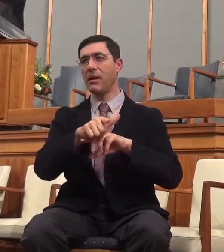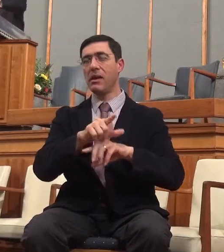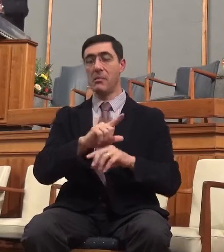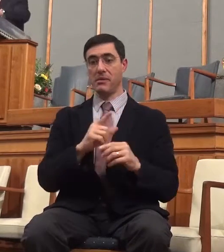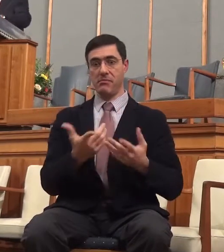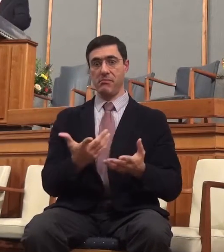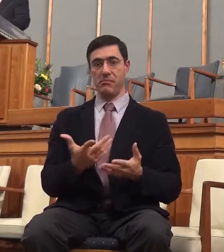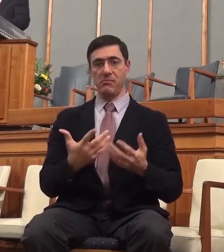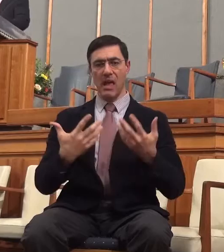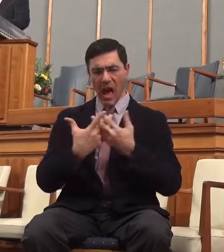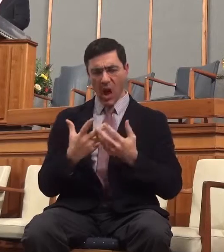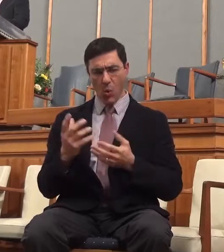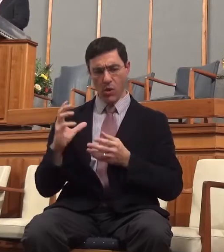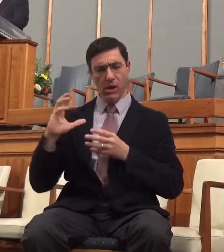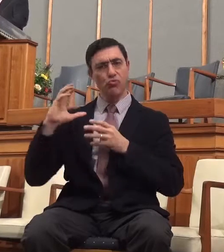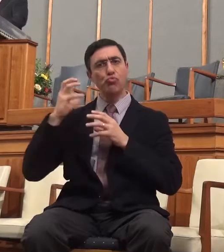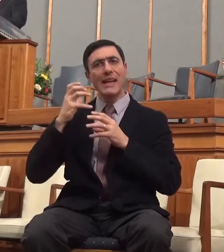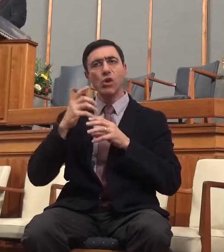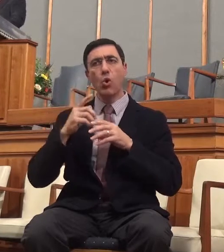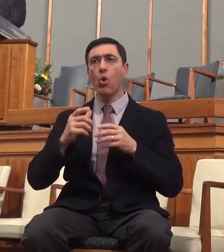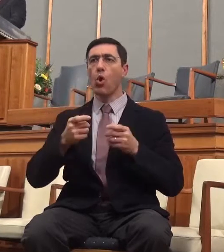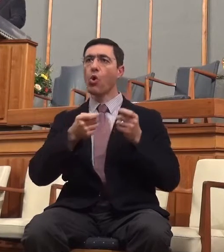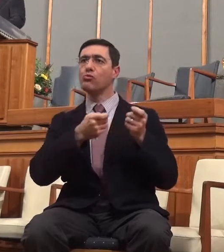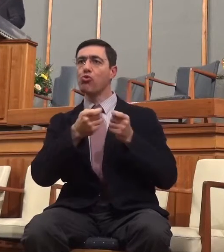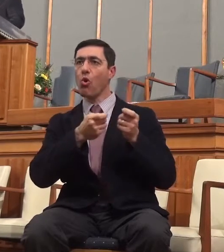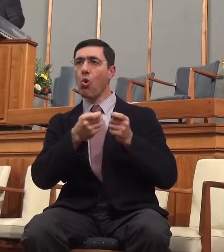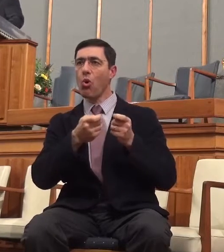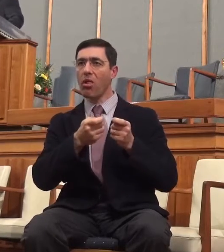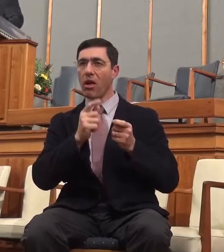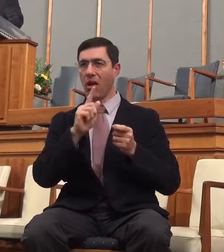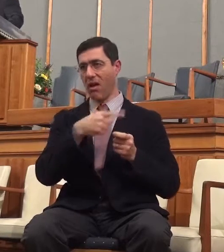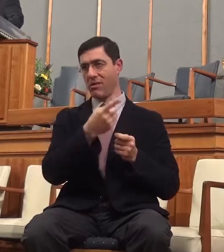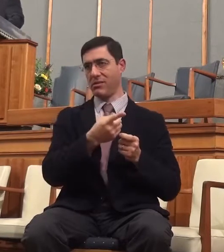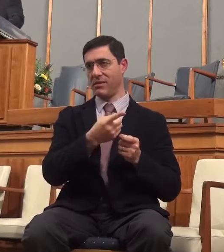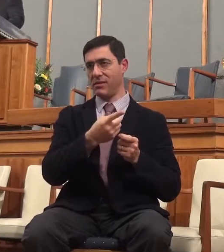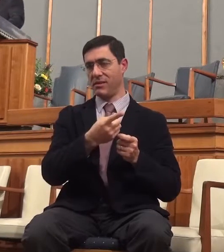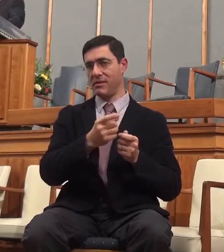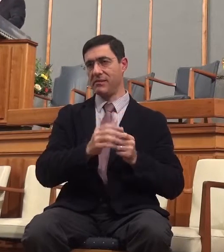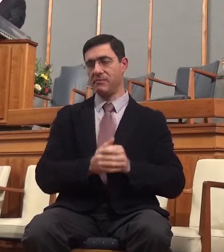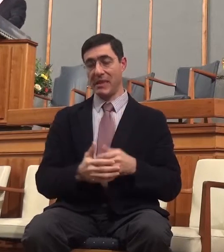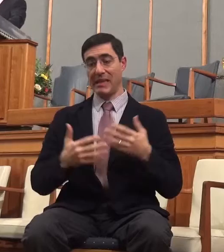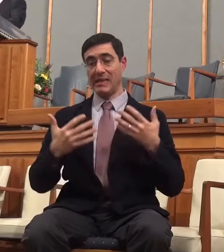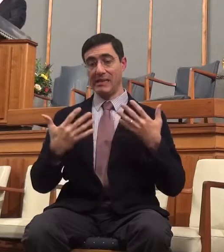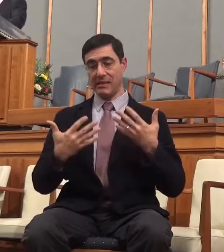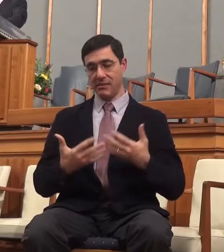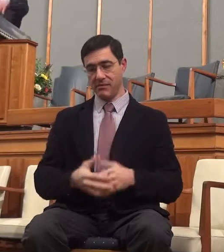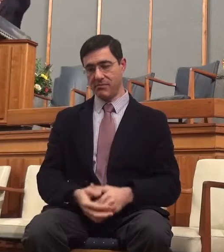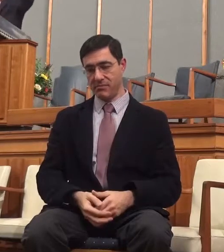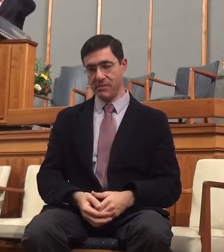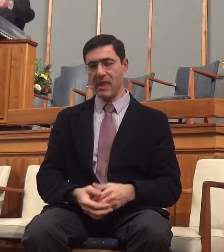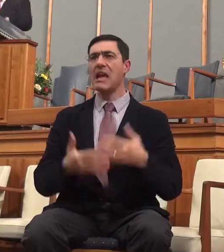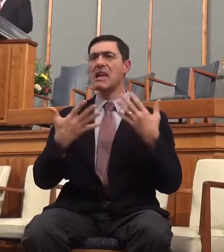target, then in those days it could be easily jammed. The other side could send out